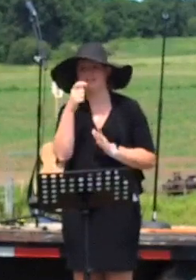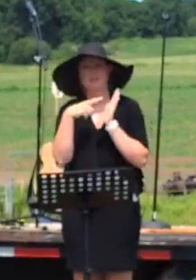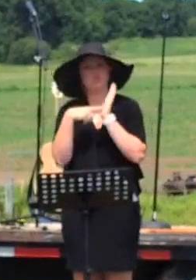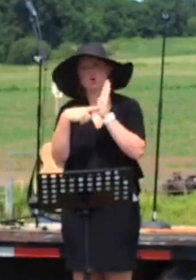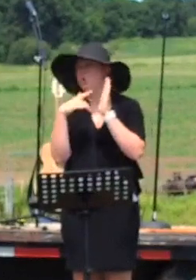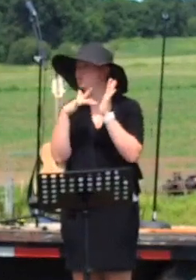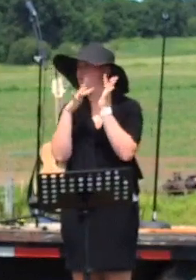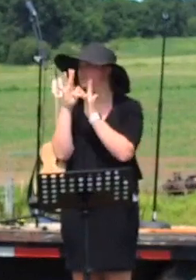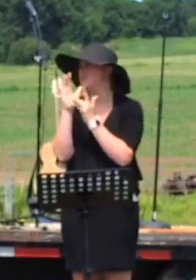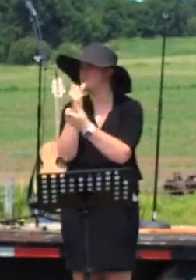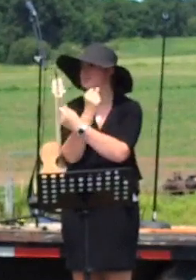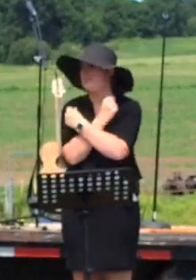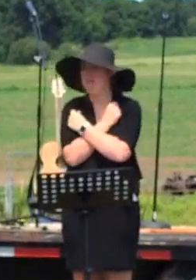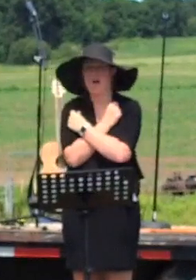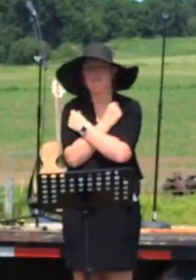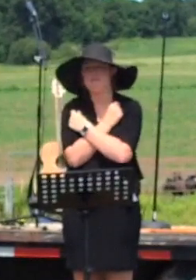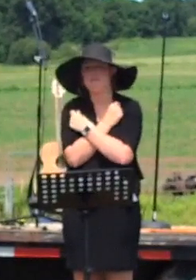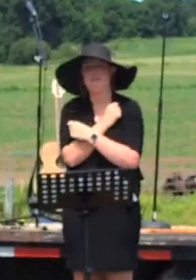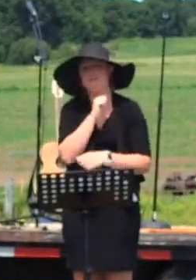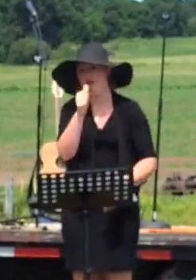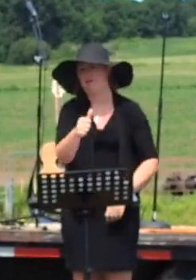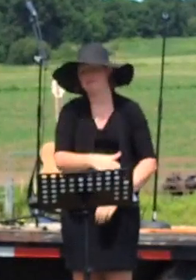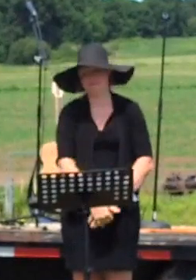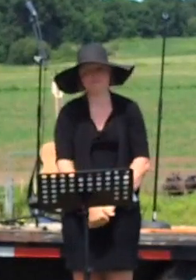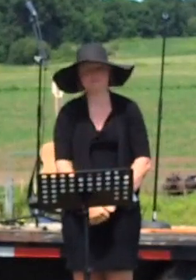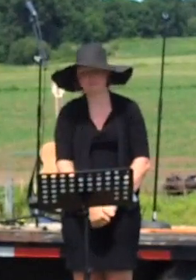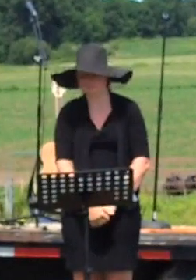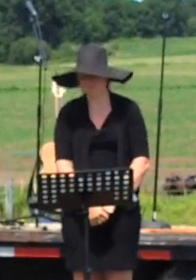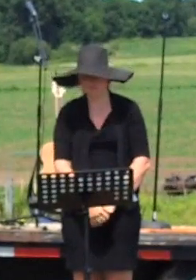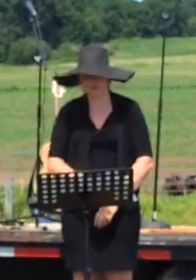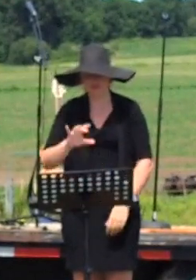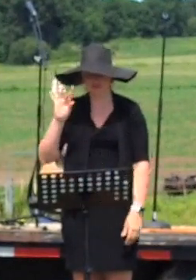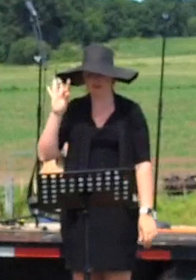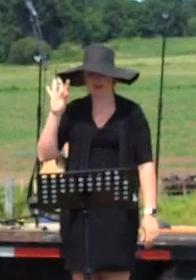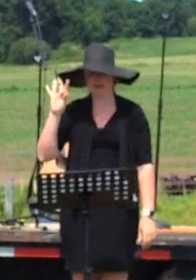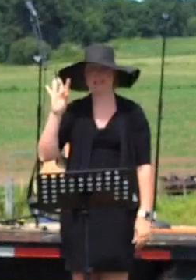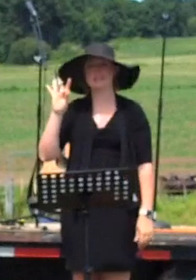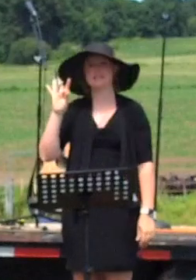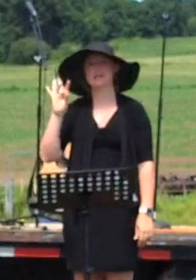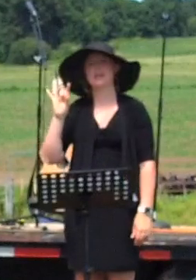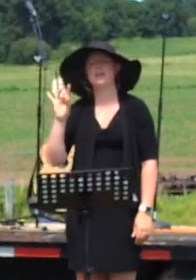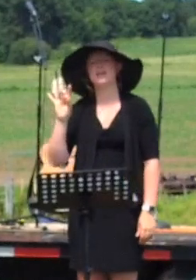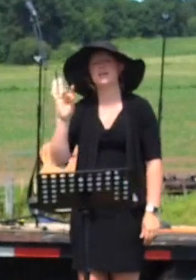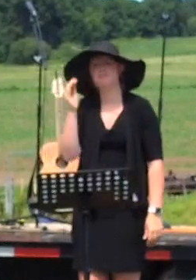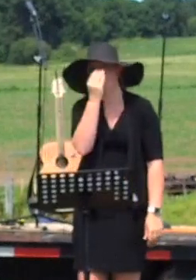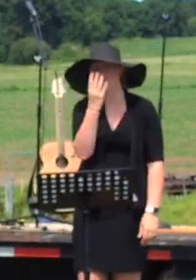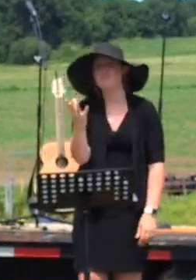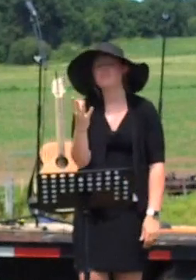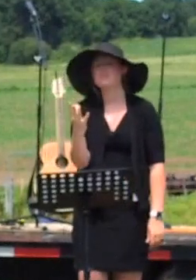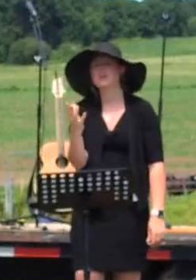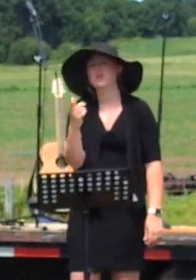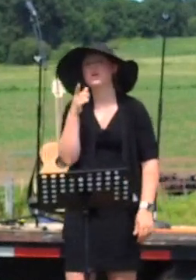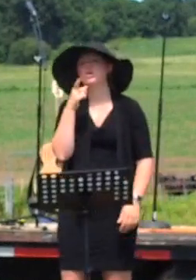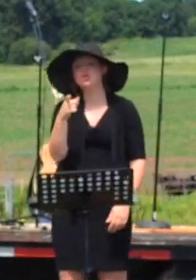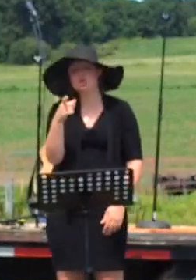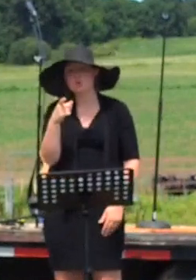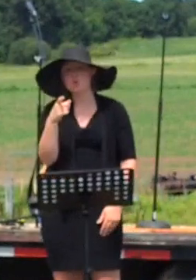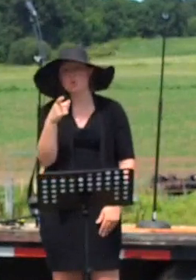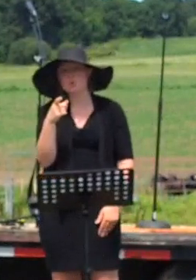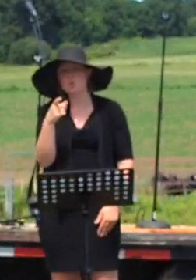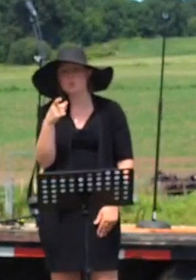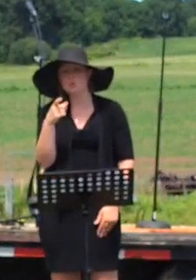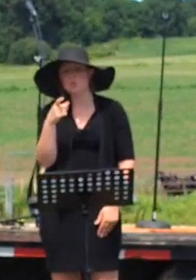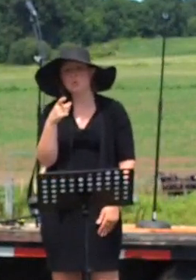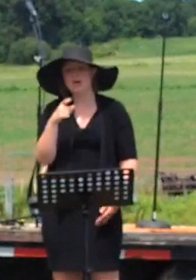Jesus' love and his servant heart. And so, eights, hear this. Coming to a place that James